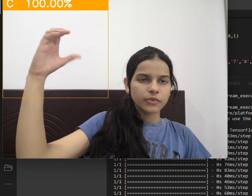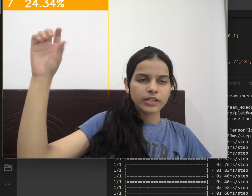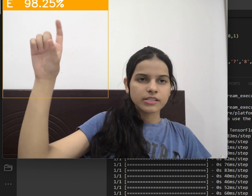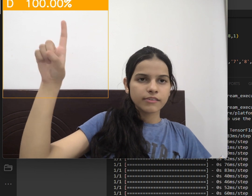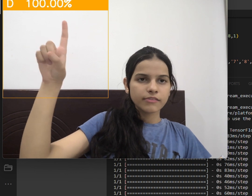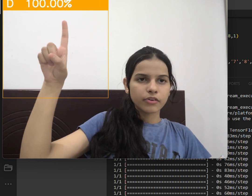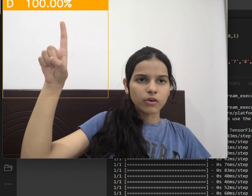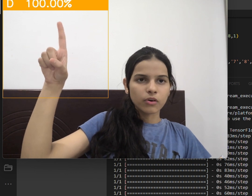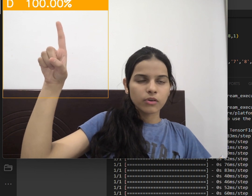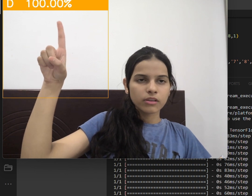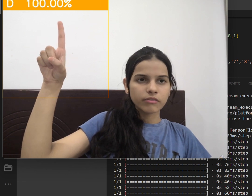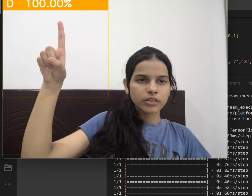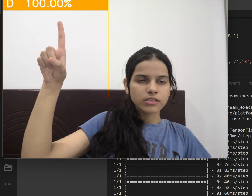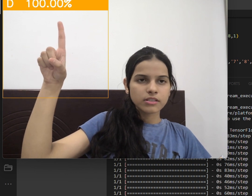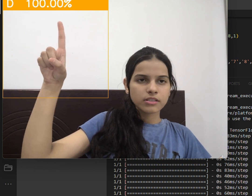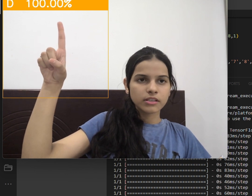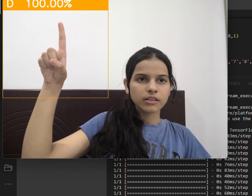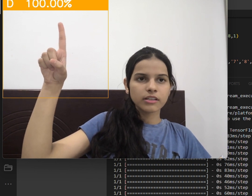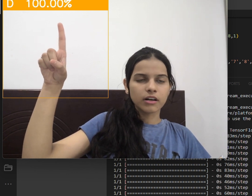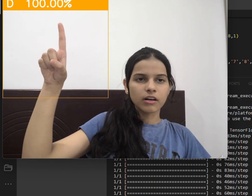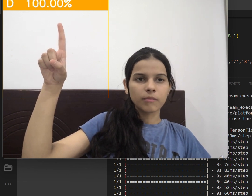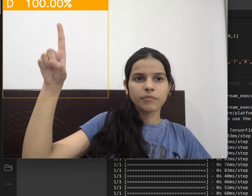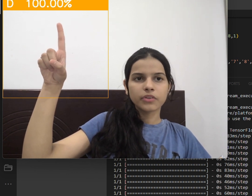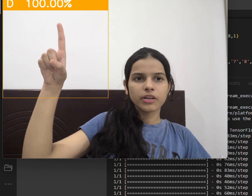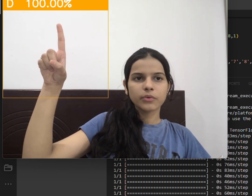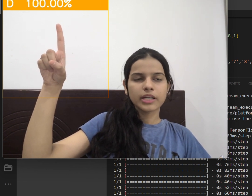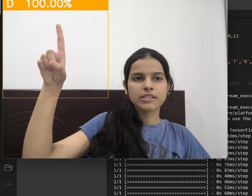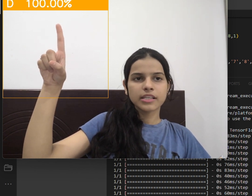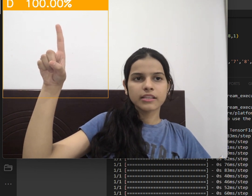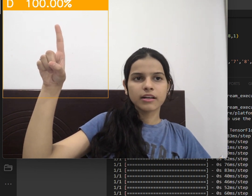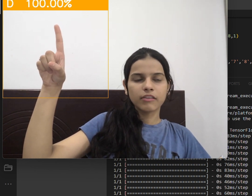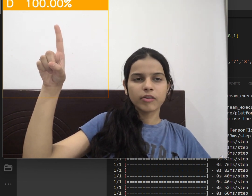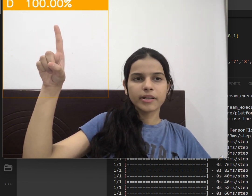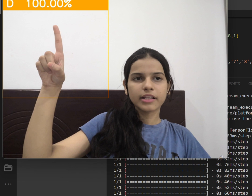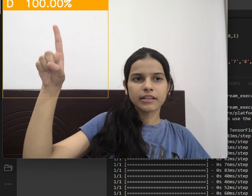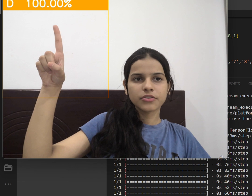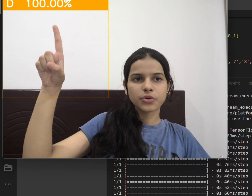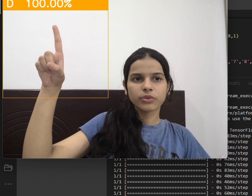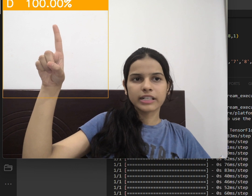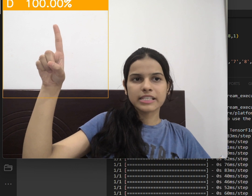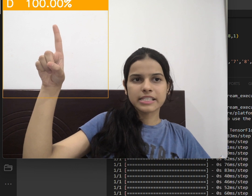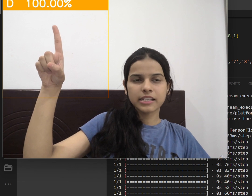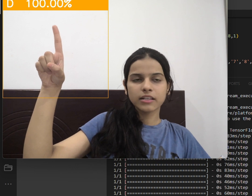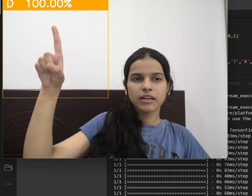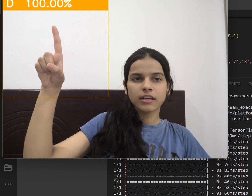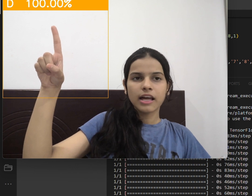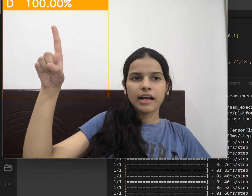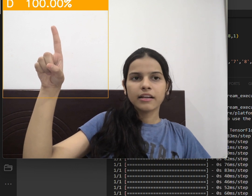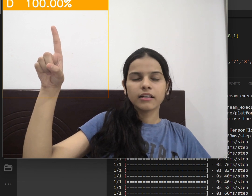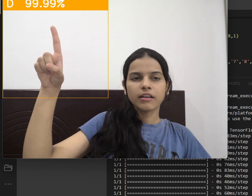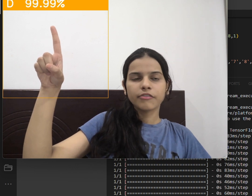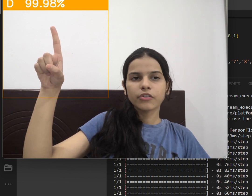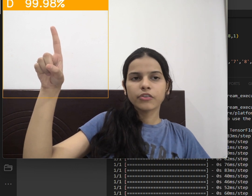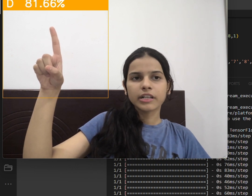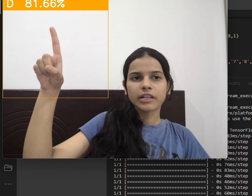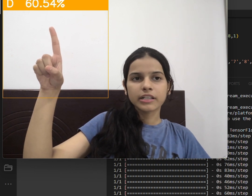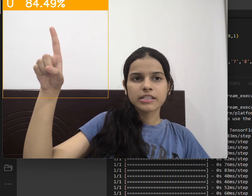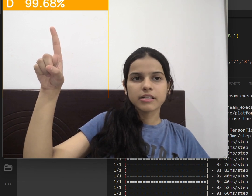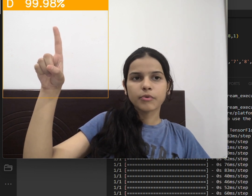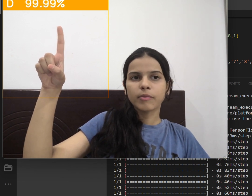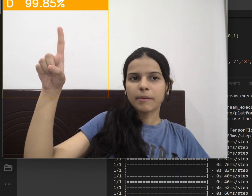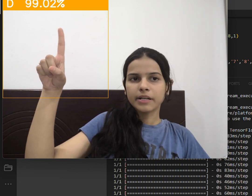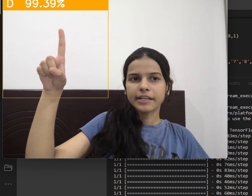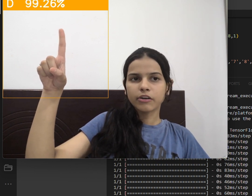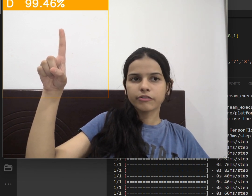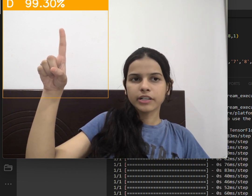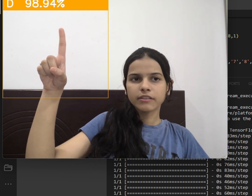all the words here, the here you can see the alphabet that is shown, that is D, and in front of it, it is the probability of it,